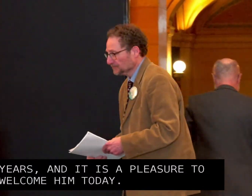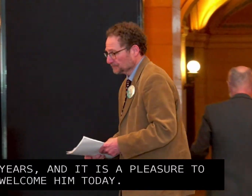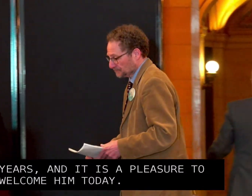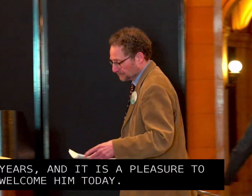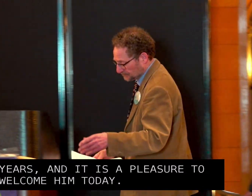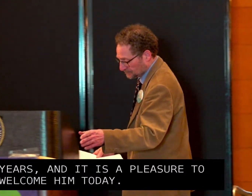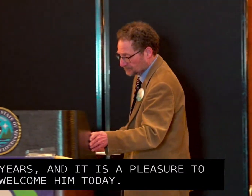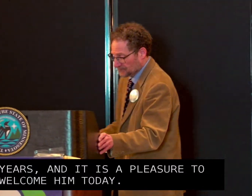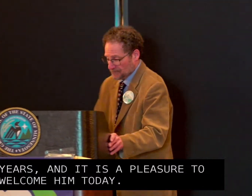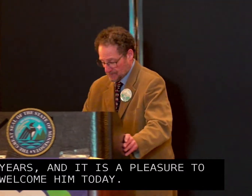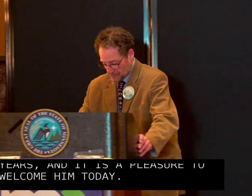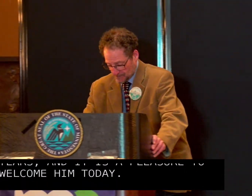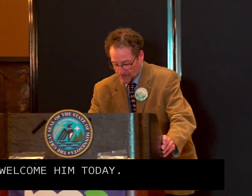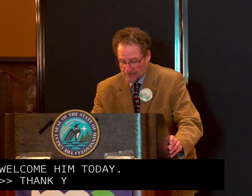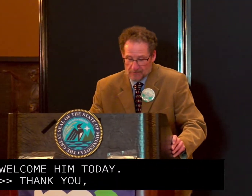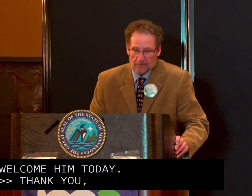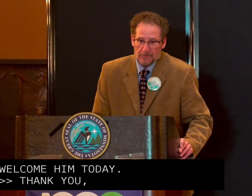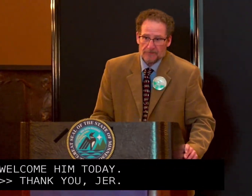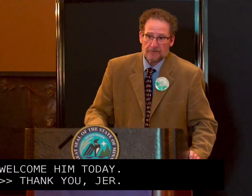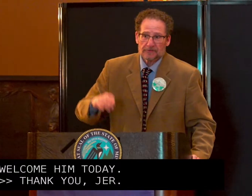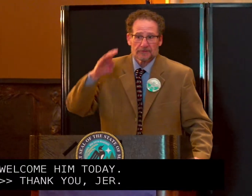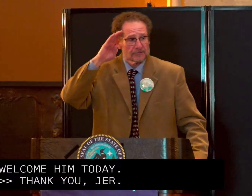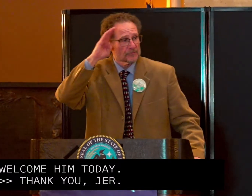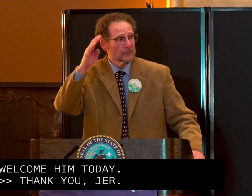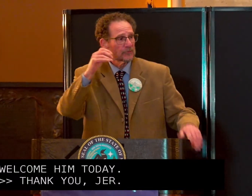Thank you, Jer.